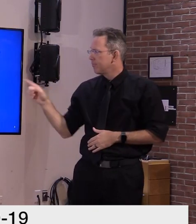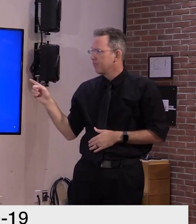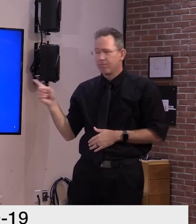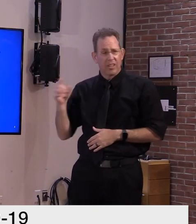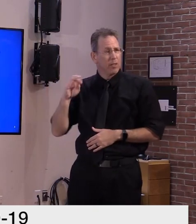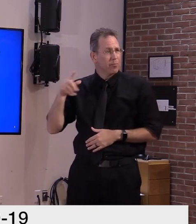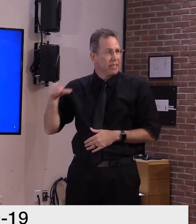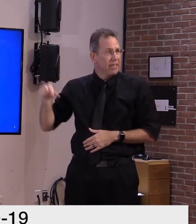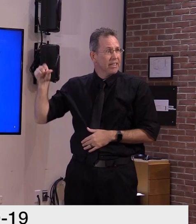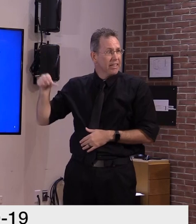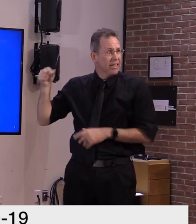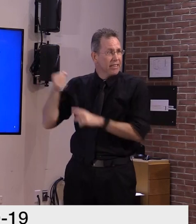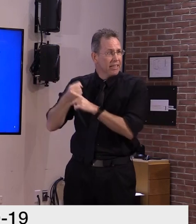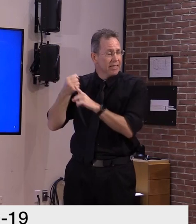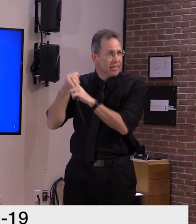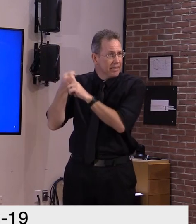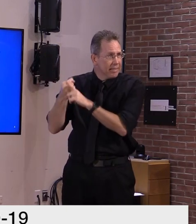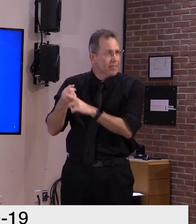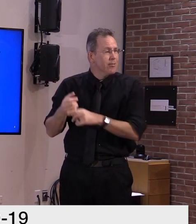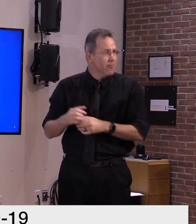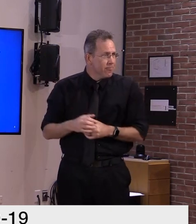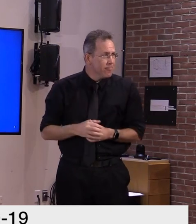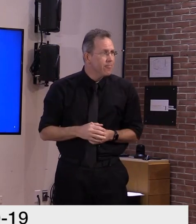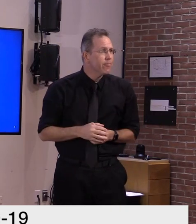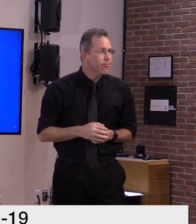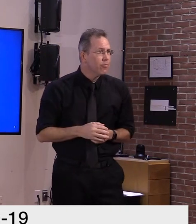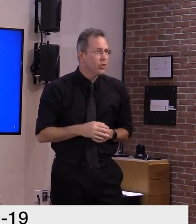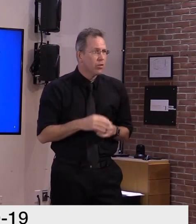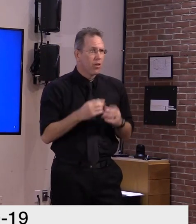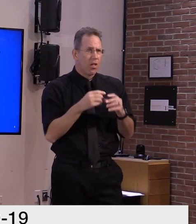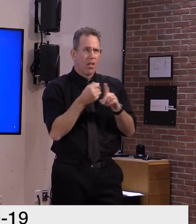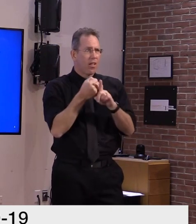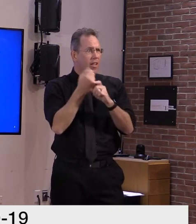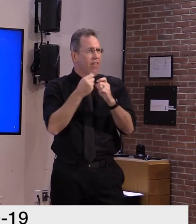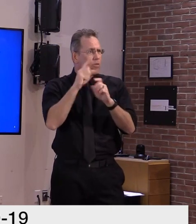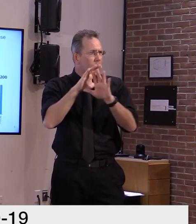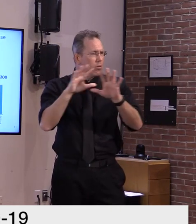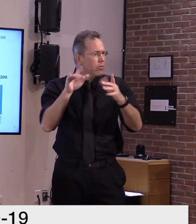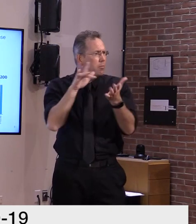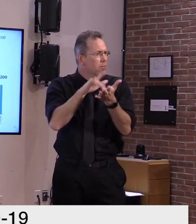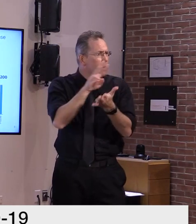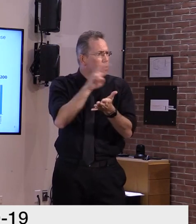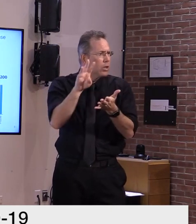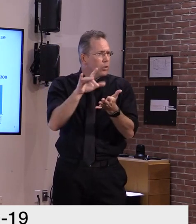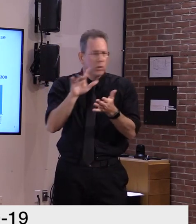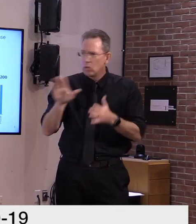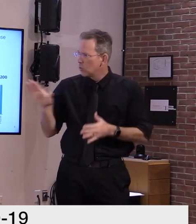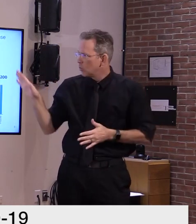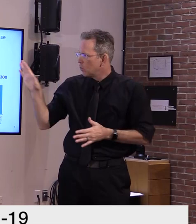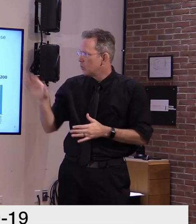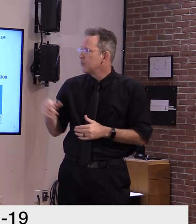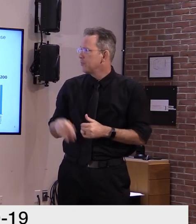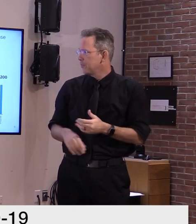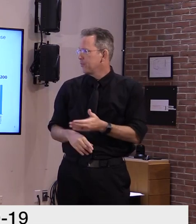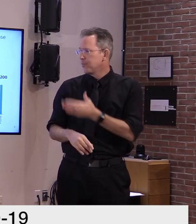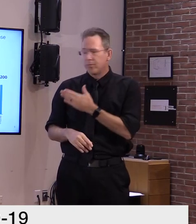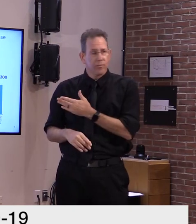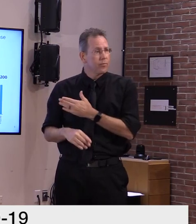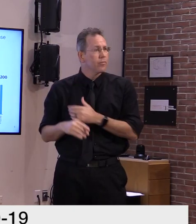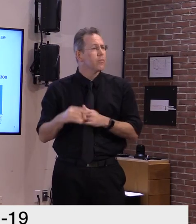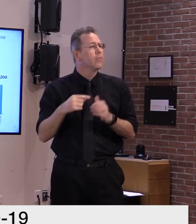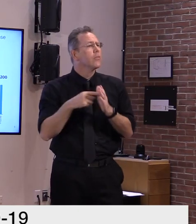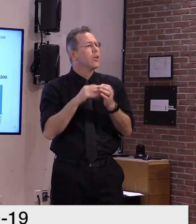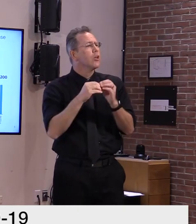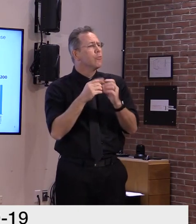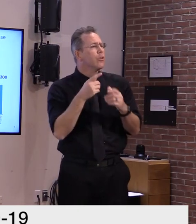geographically, they're more diverse than they were previously. You can see from a week-to-week comparison that we have more cases in places